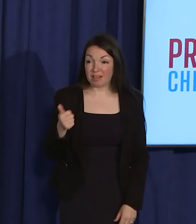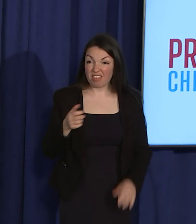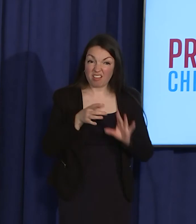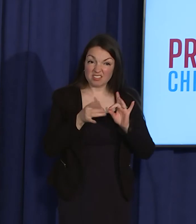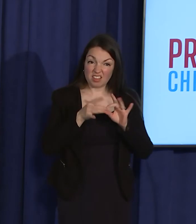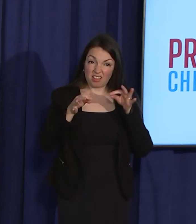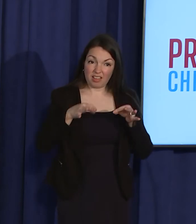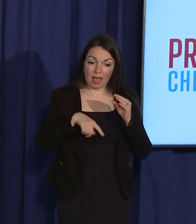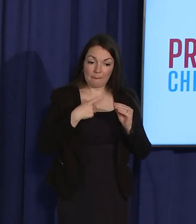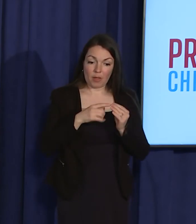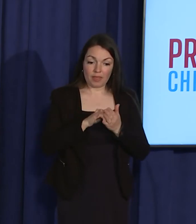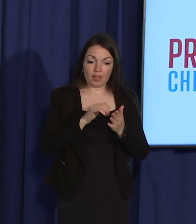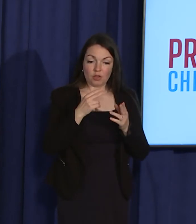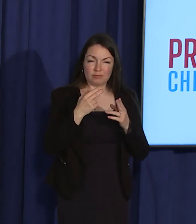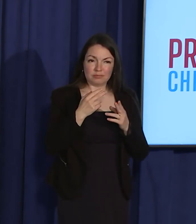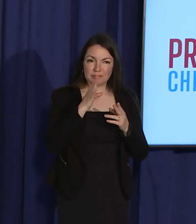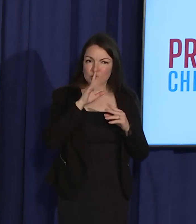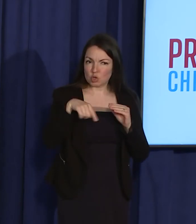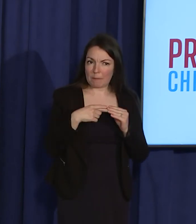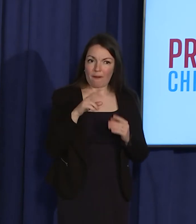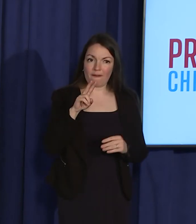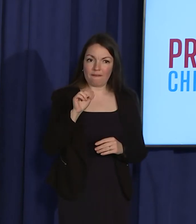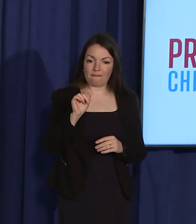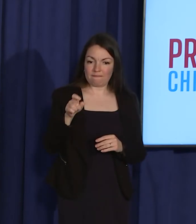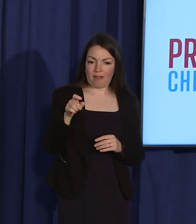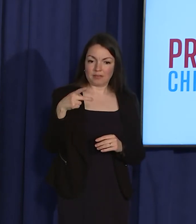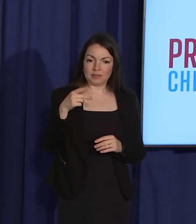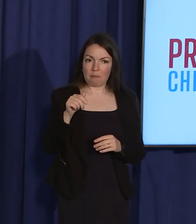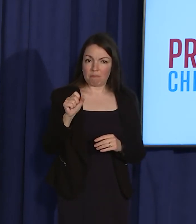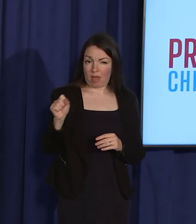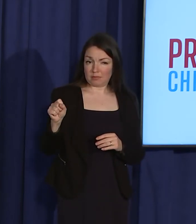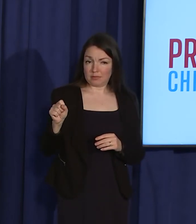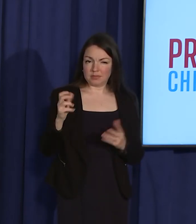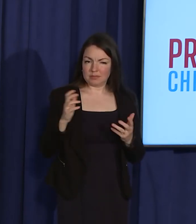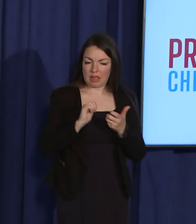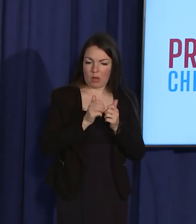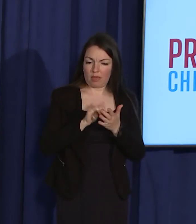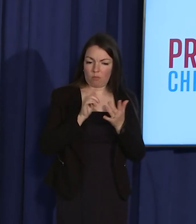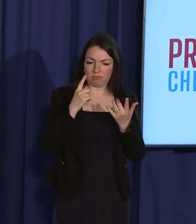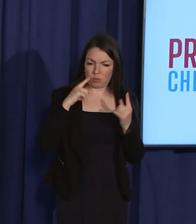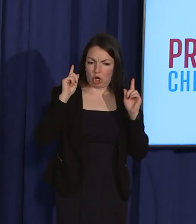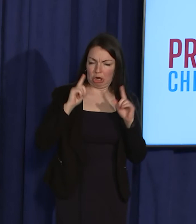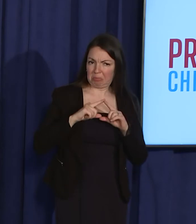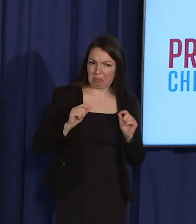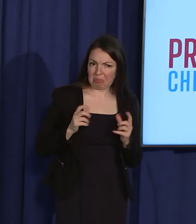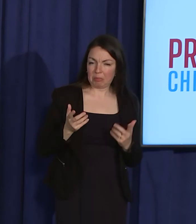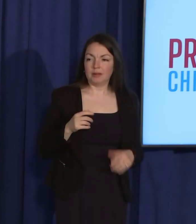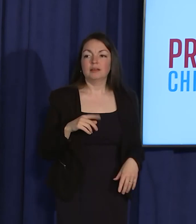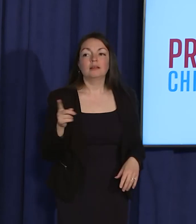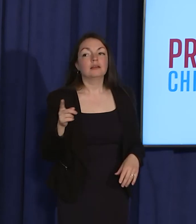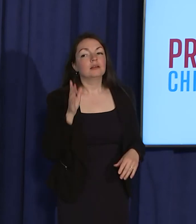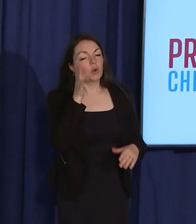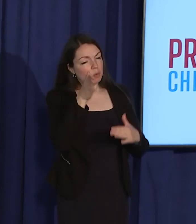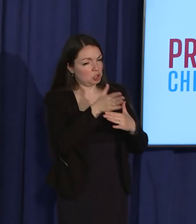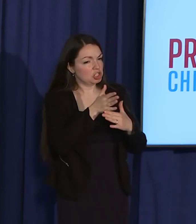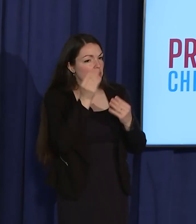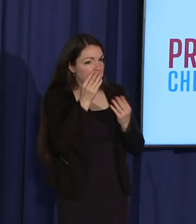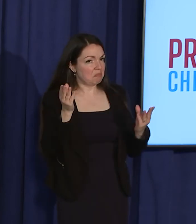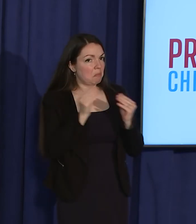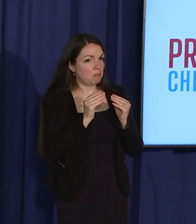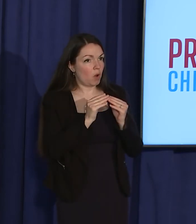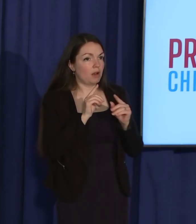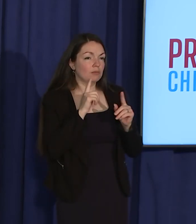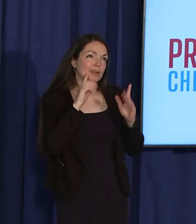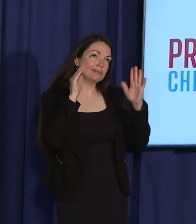this Vax Pass you're talking about, and how is this going? How would this work? Yeah, so we'll be sharing some more. We're anticipating this will be sort